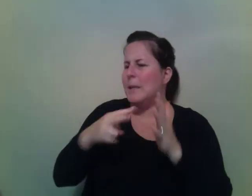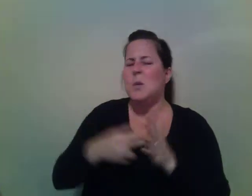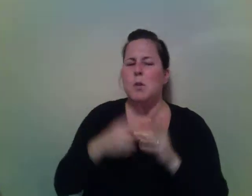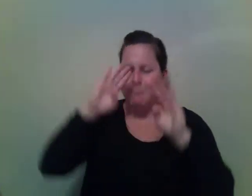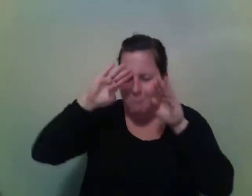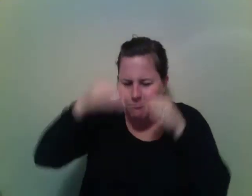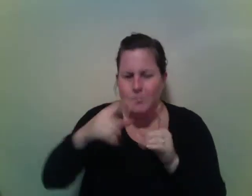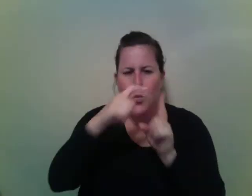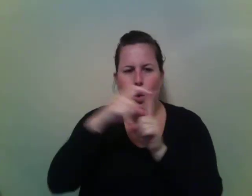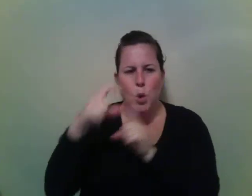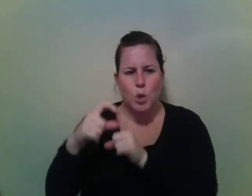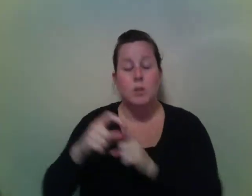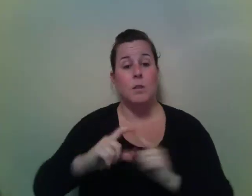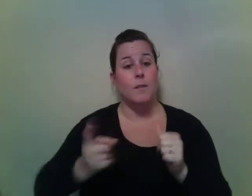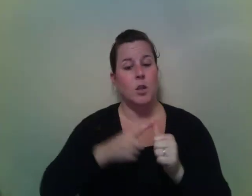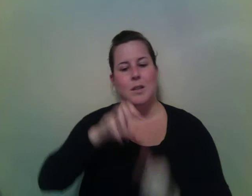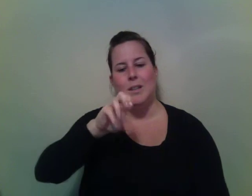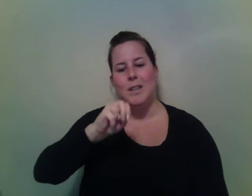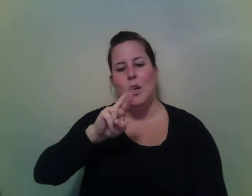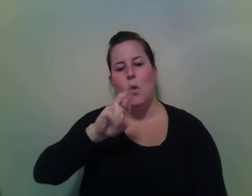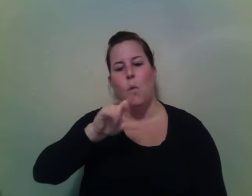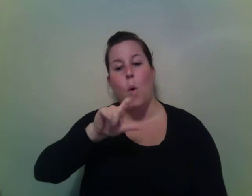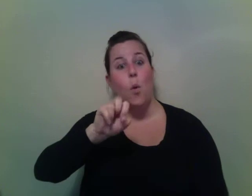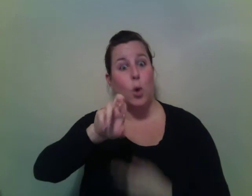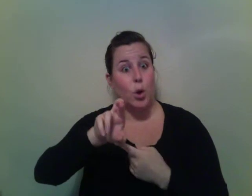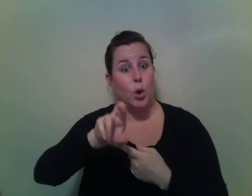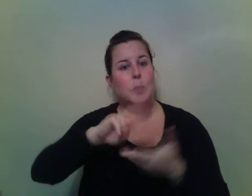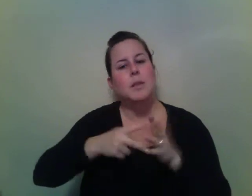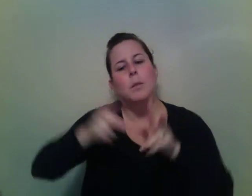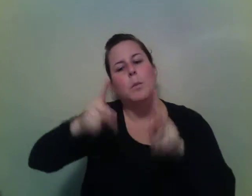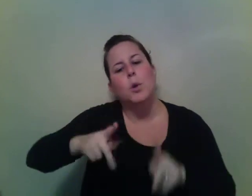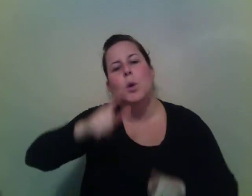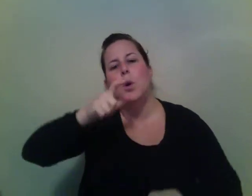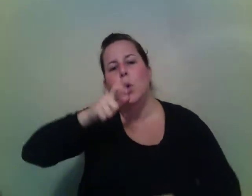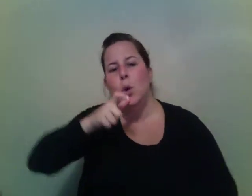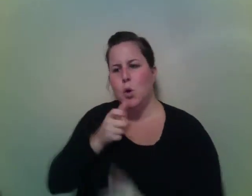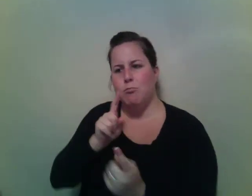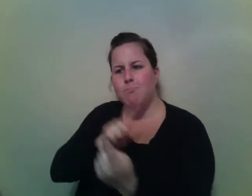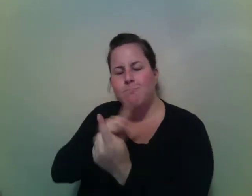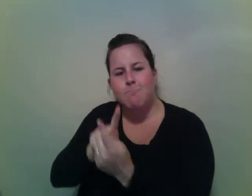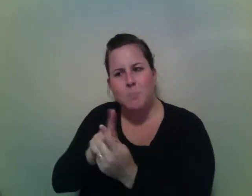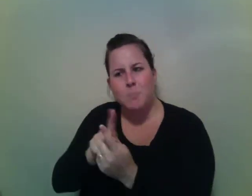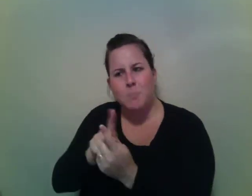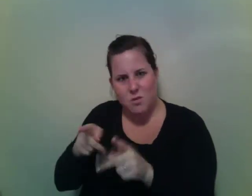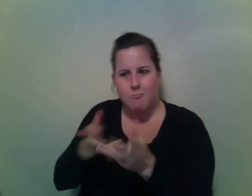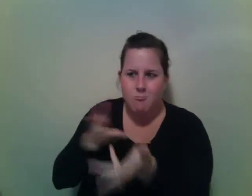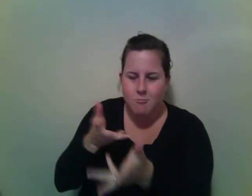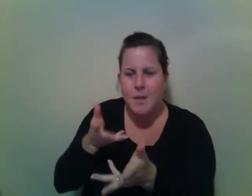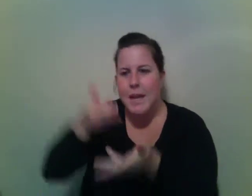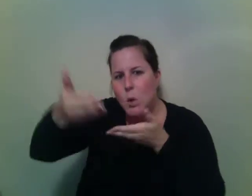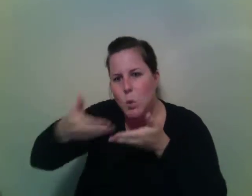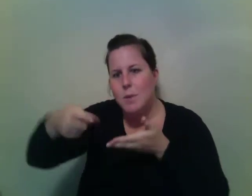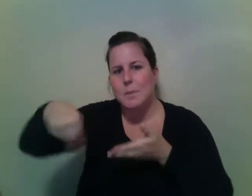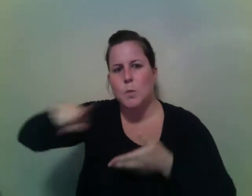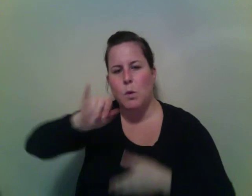enroller. Enroller is the person responsible for personally introducing a new distributor to Young Living. For instance,